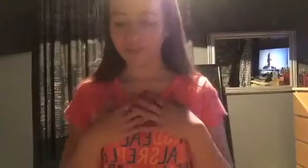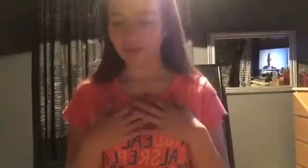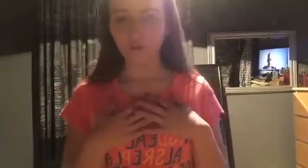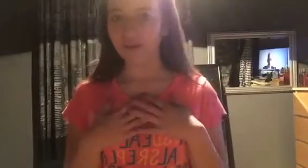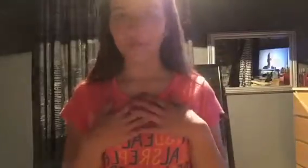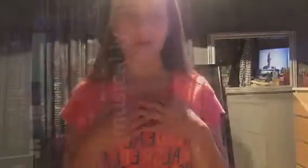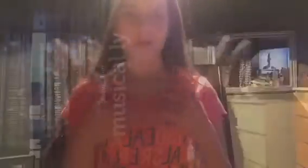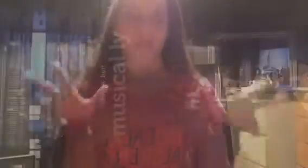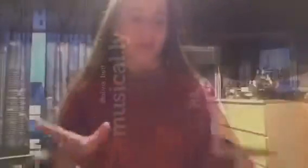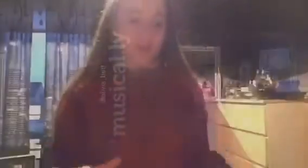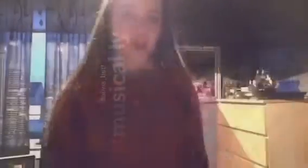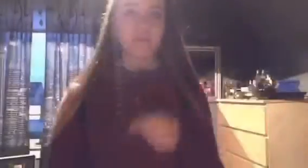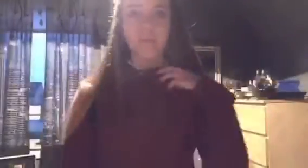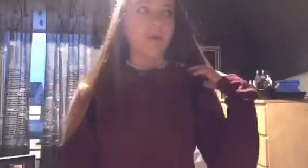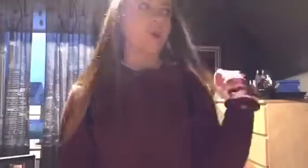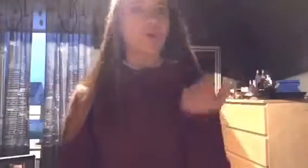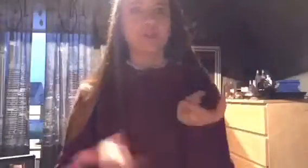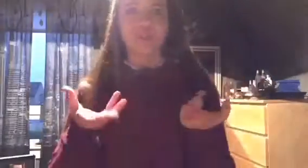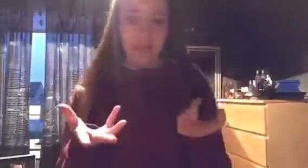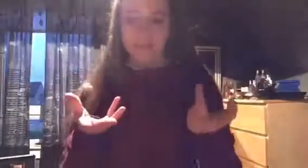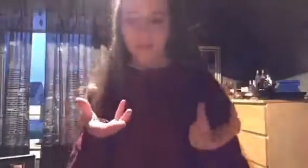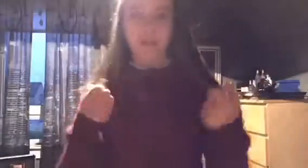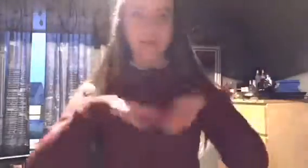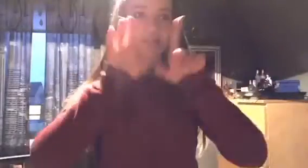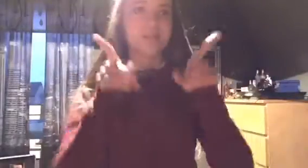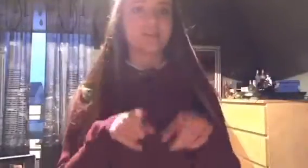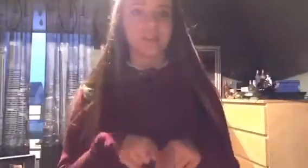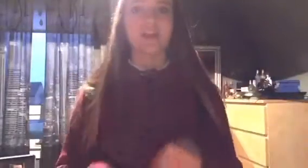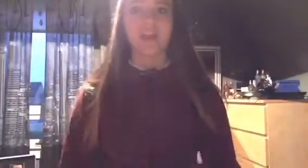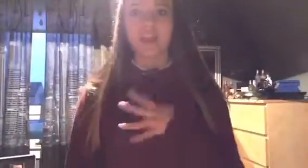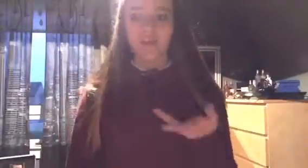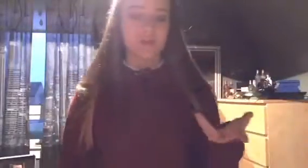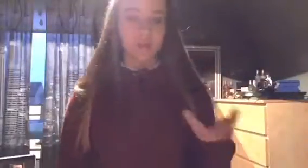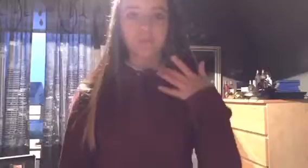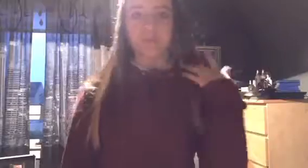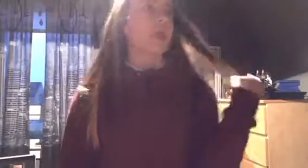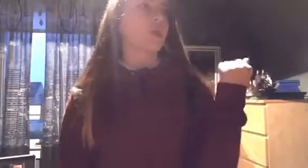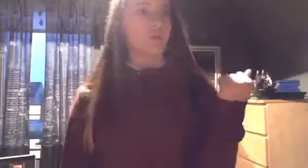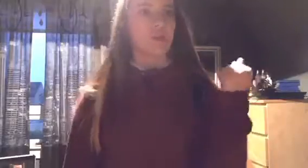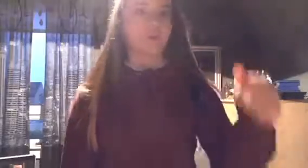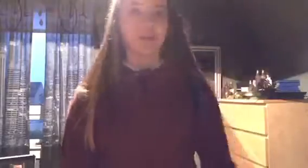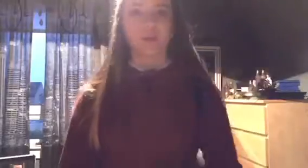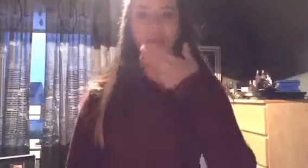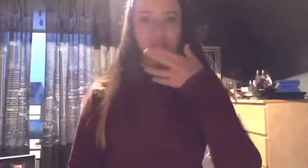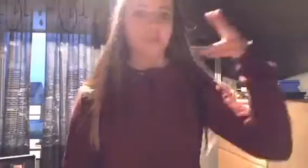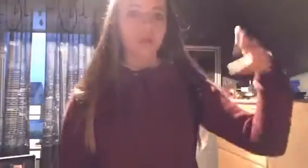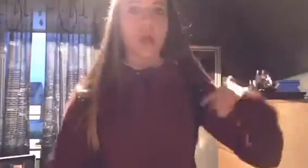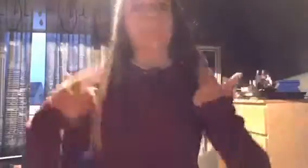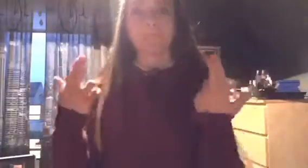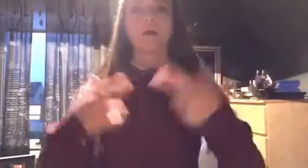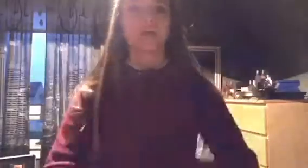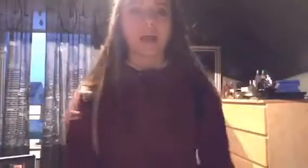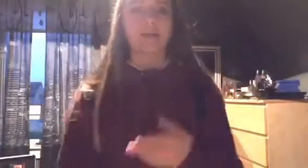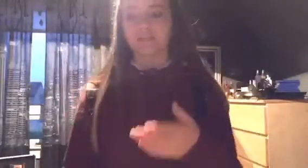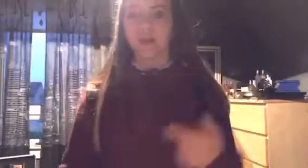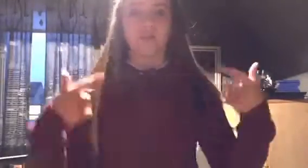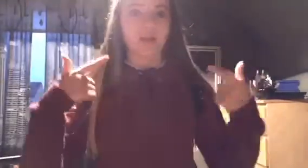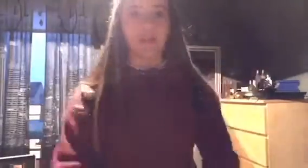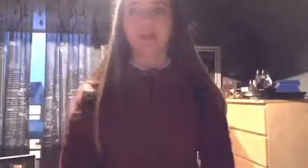alone. Wait for me. Hey little mama, won't you like to be my sunshine? Baby, touch my game, we gon' turn this into Columbine.